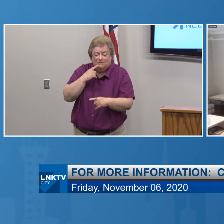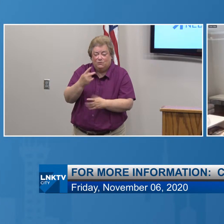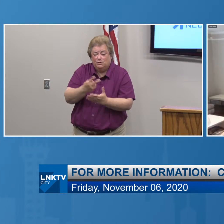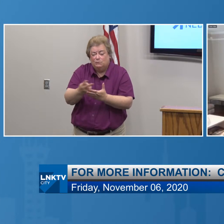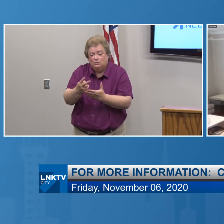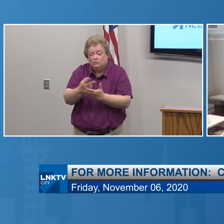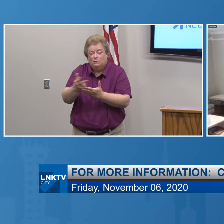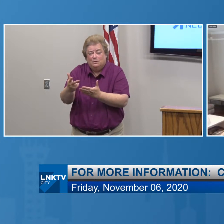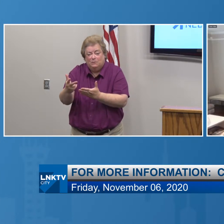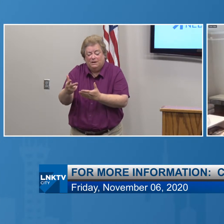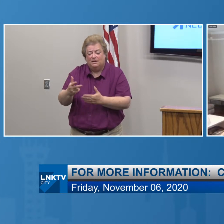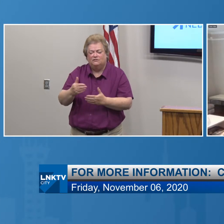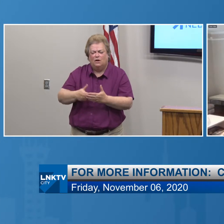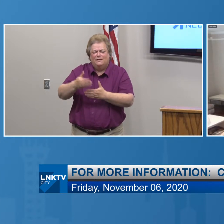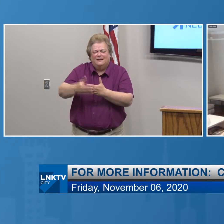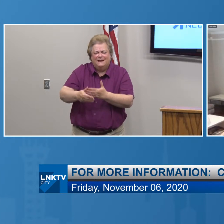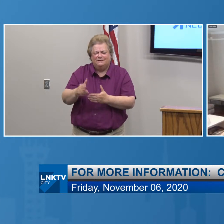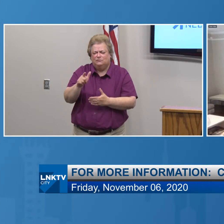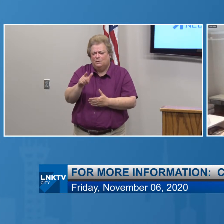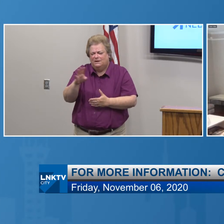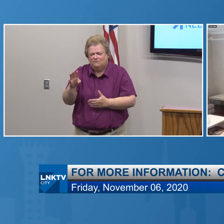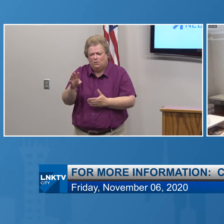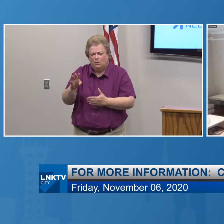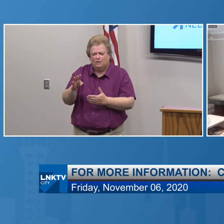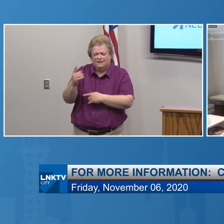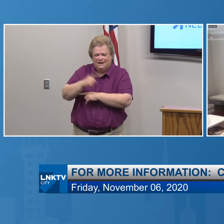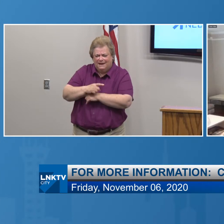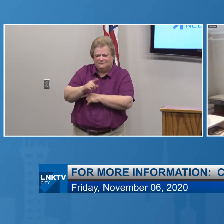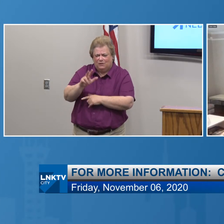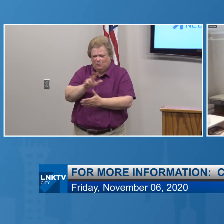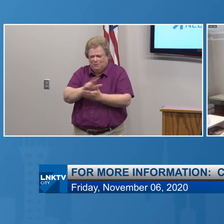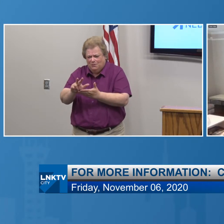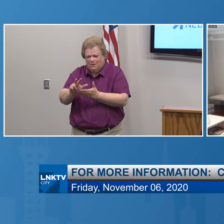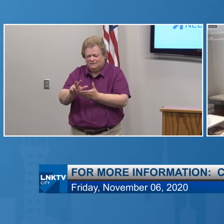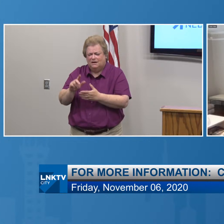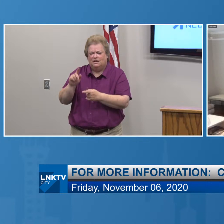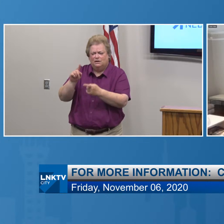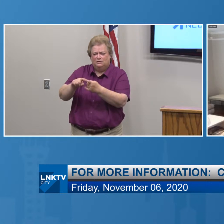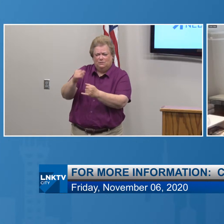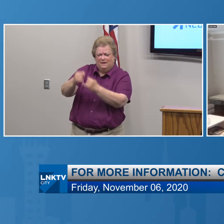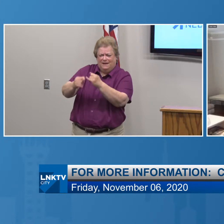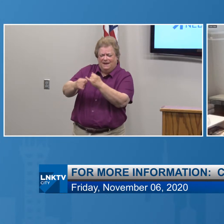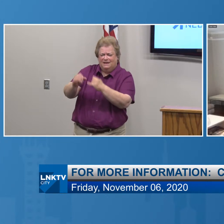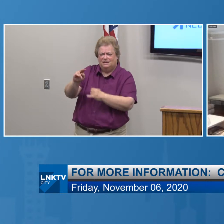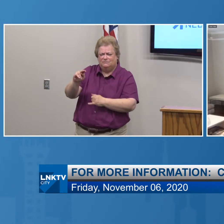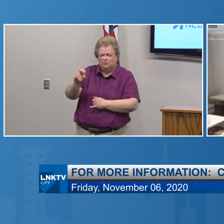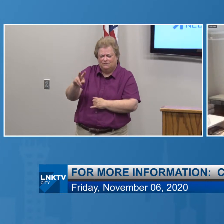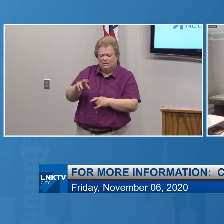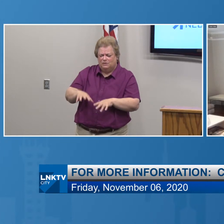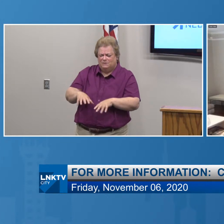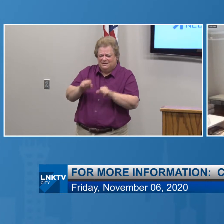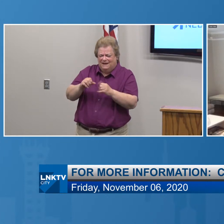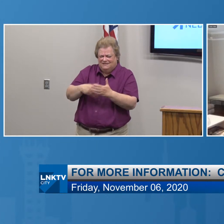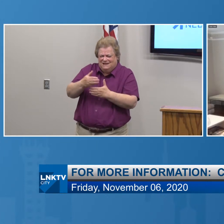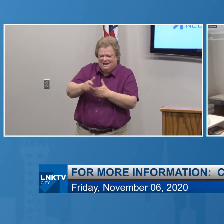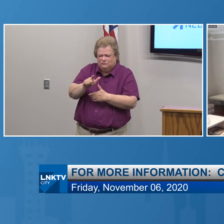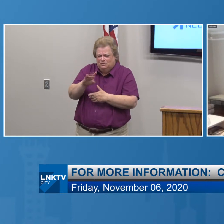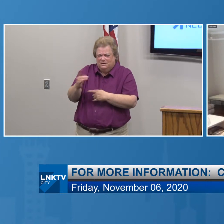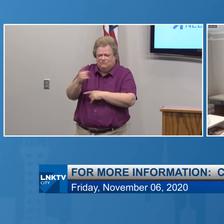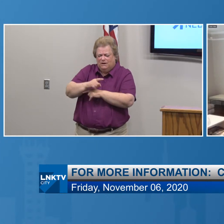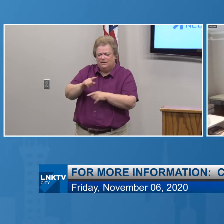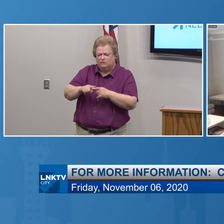the next 24 days, that's just over 3 weeks, and puts us at the last day of November. Let's take these next 24 days to dig